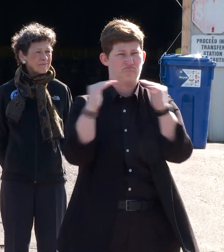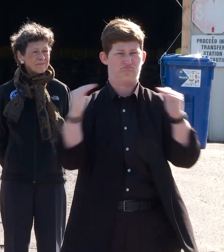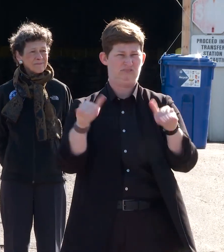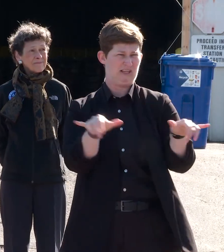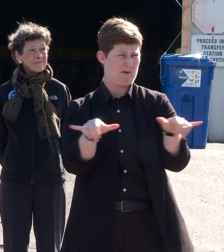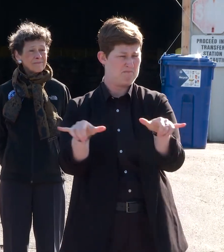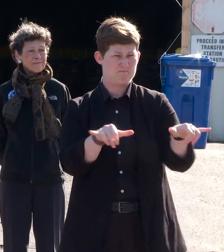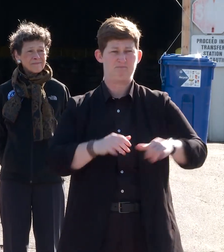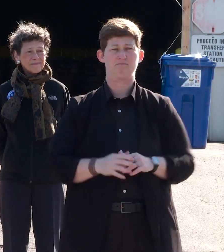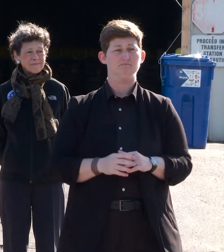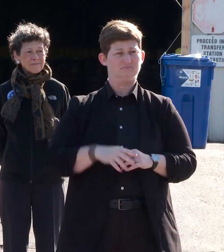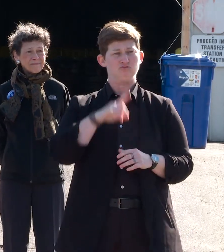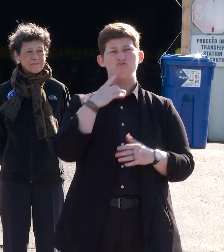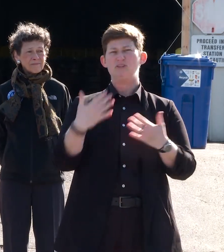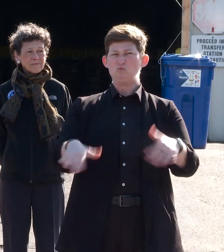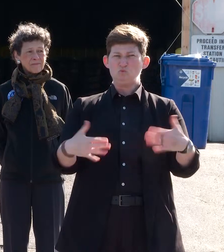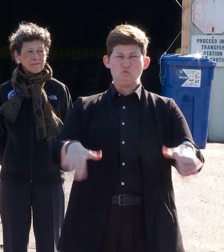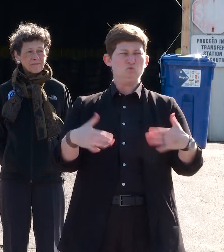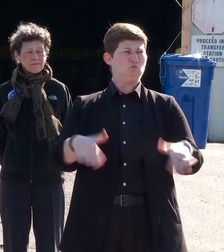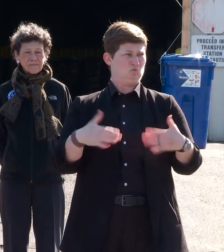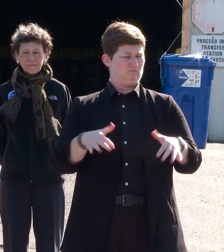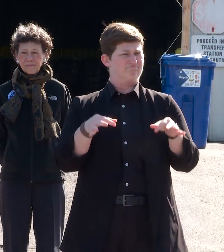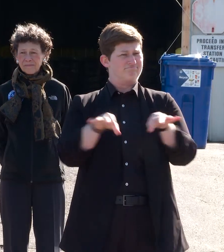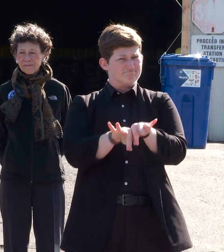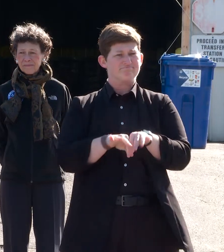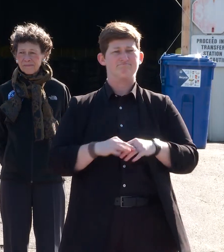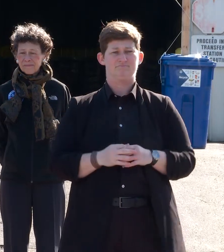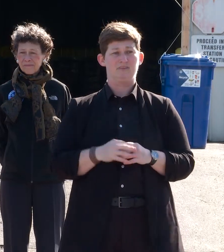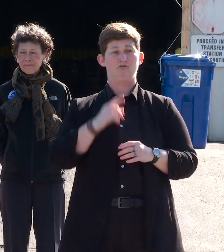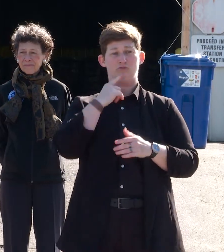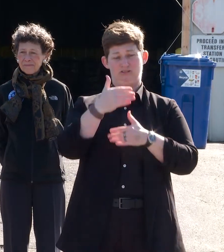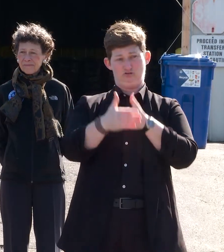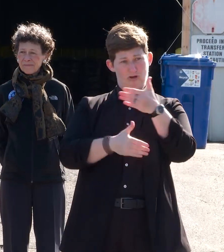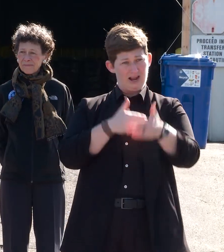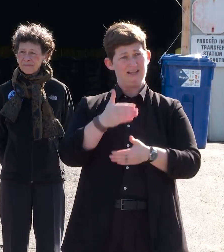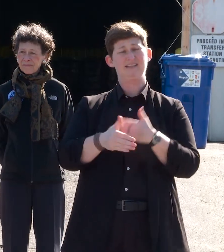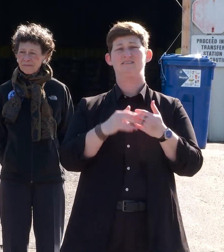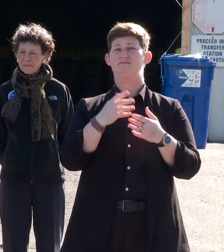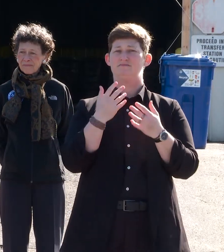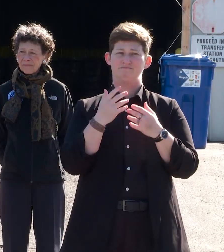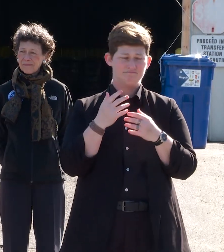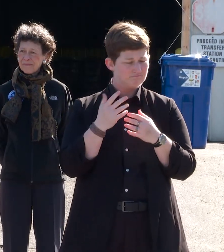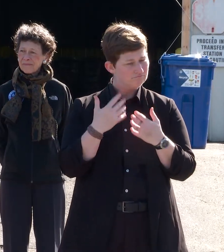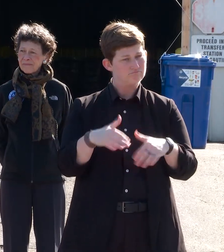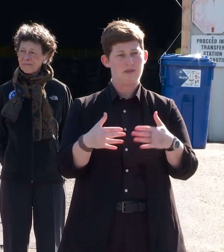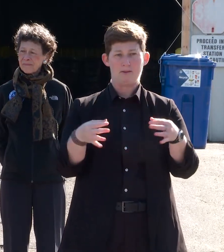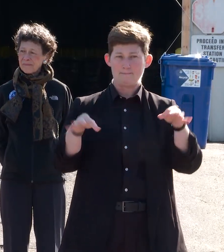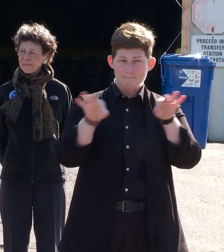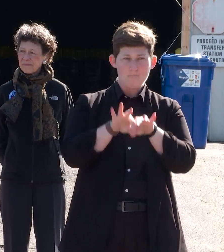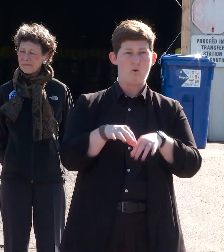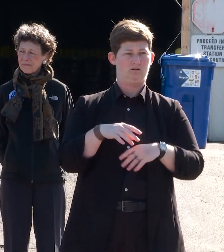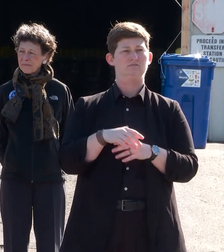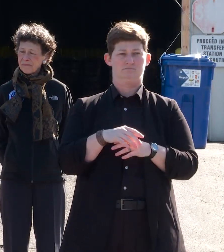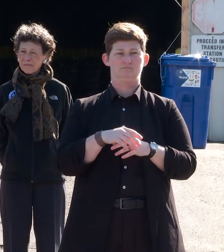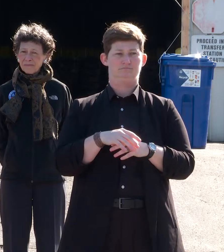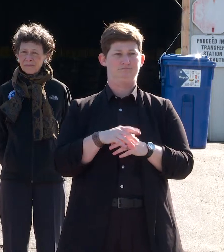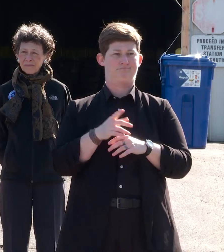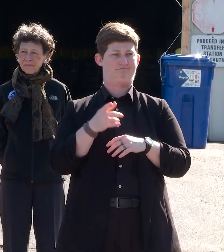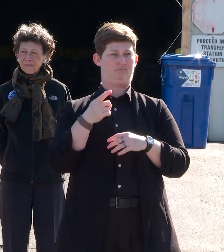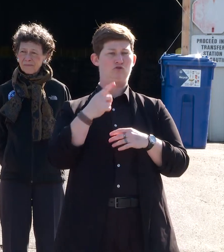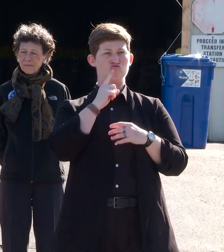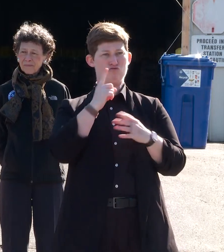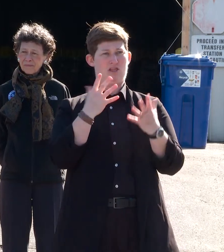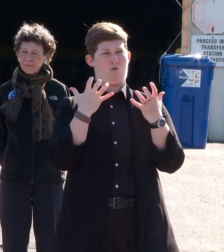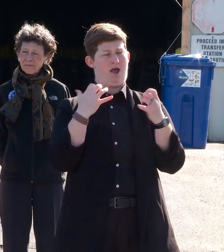difference. So recycling is one of the best things we can do to combat the climate crisis and clean up our communities. And